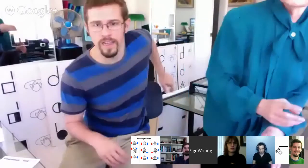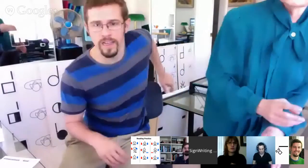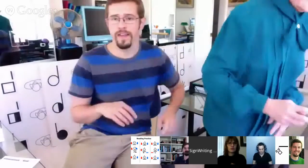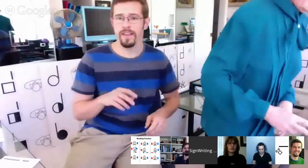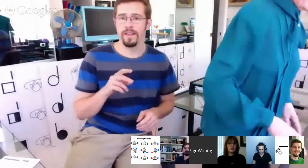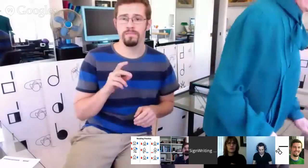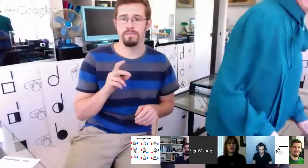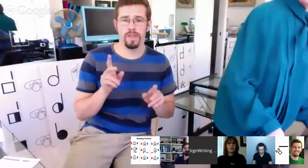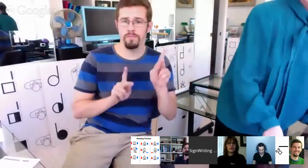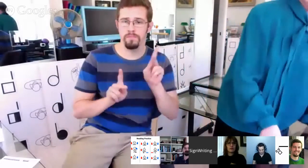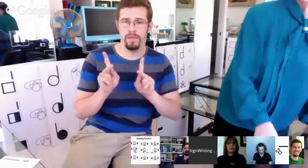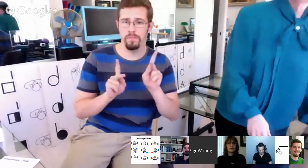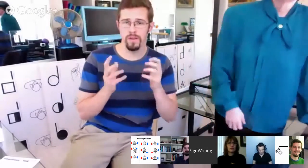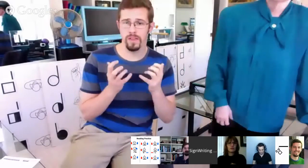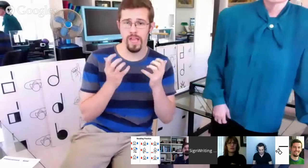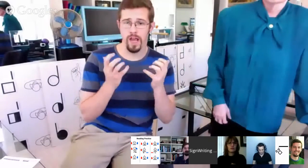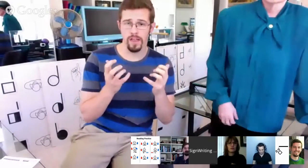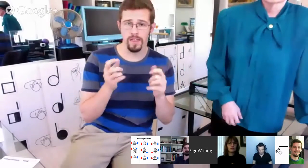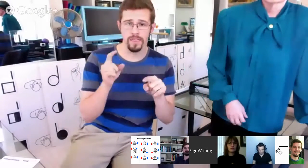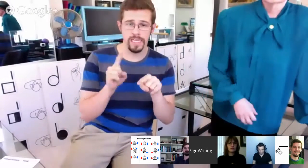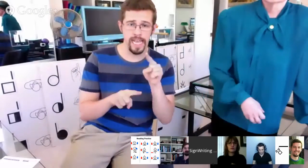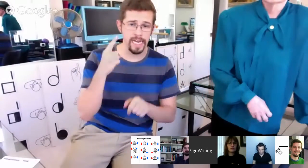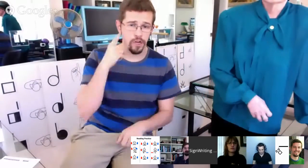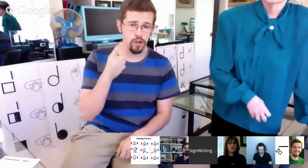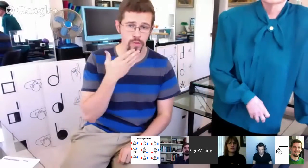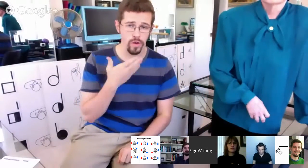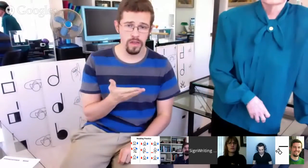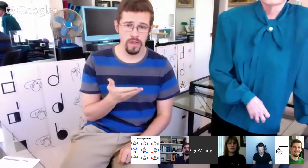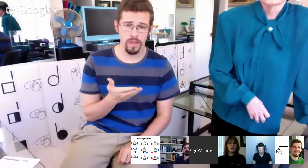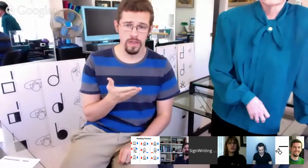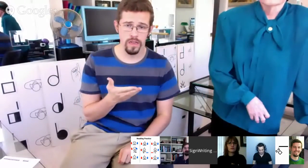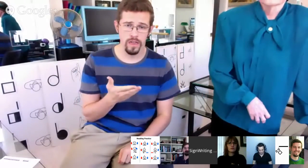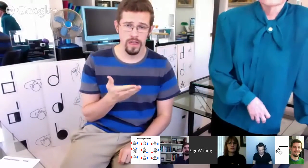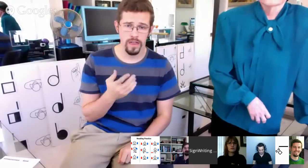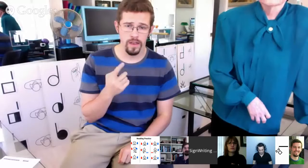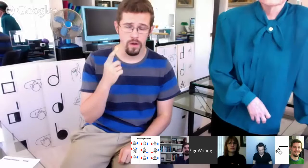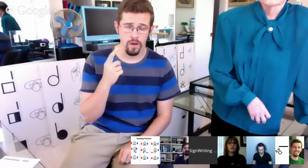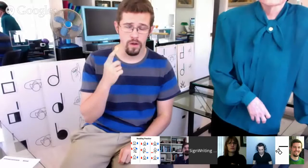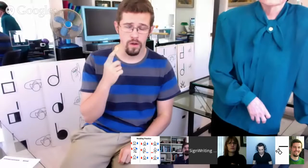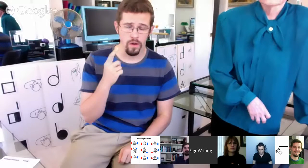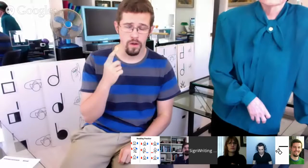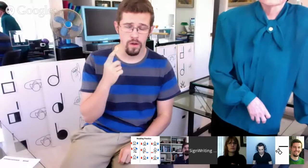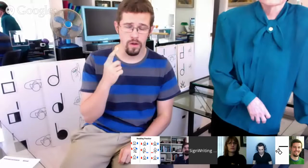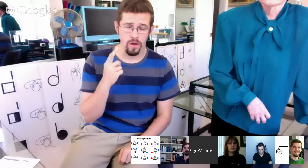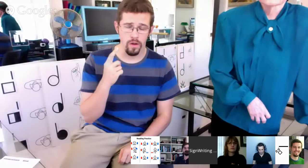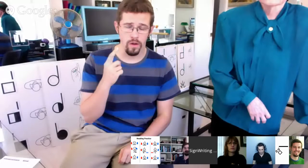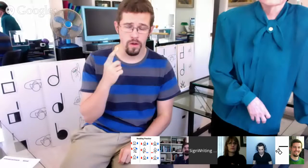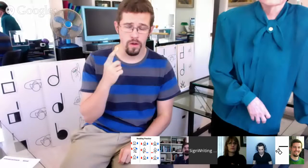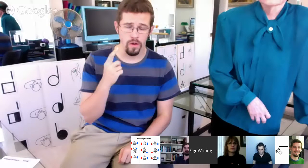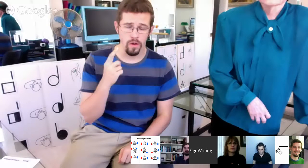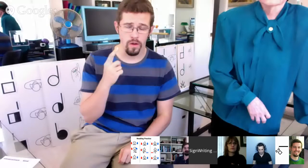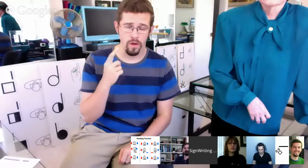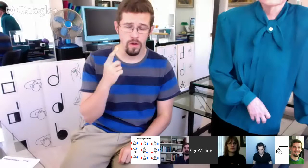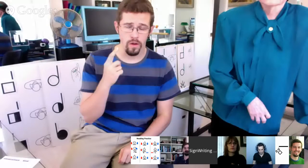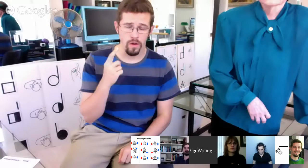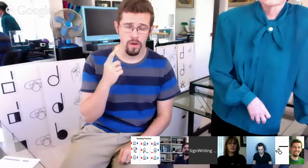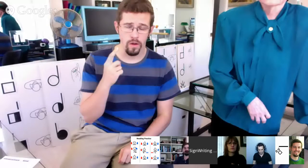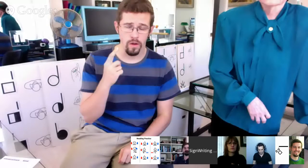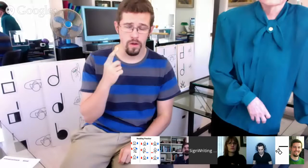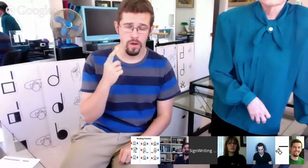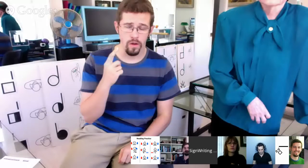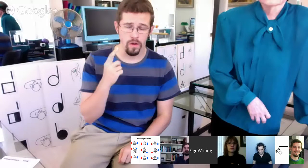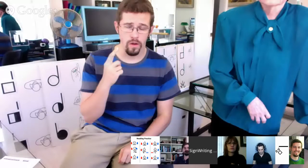go. The people in the audience can't hear you as well. So, either you need to speak louder or